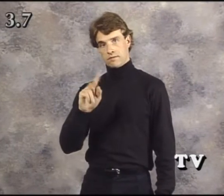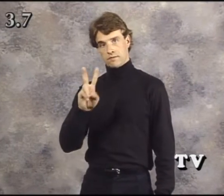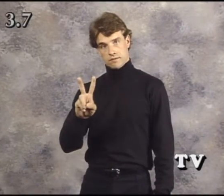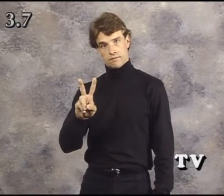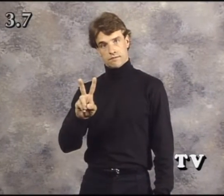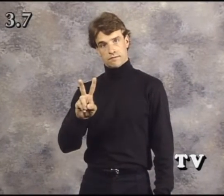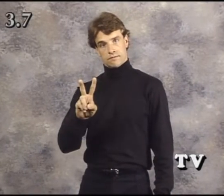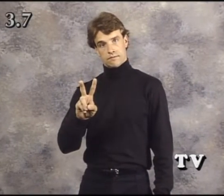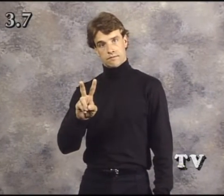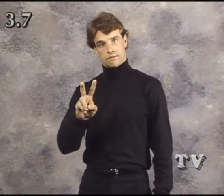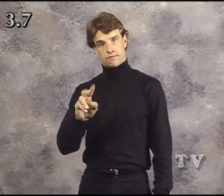TV.